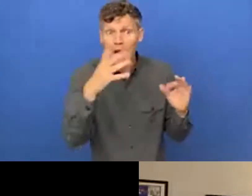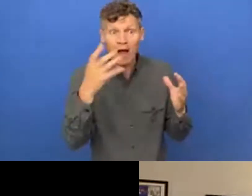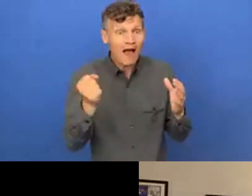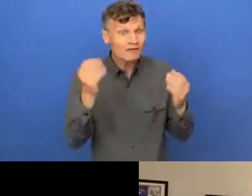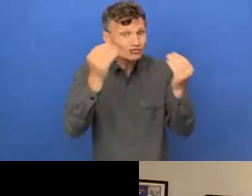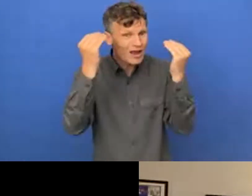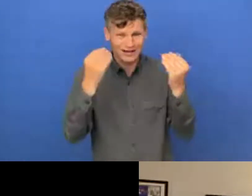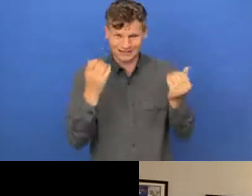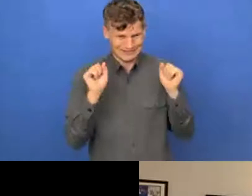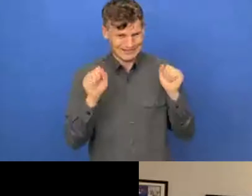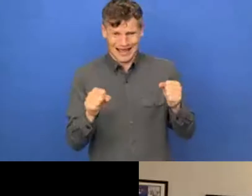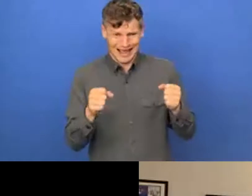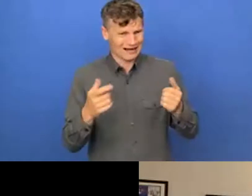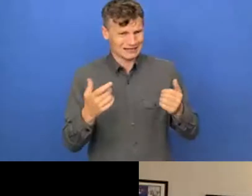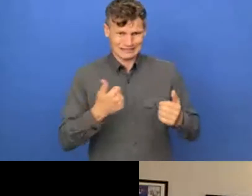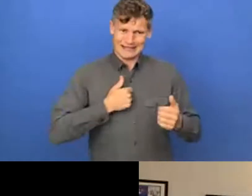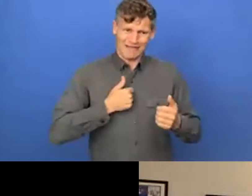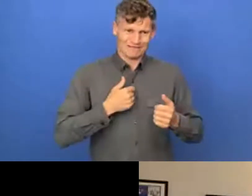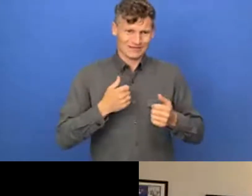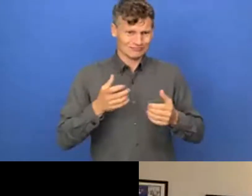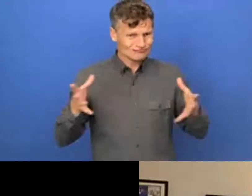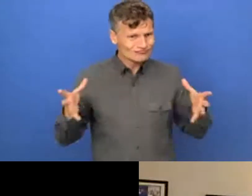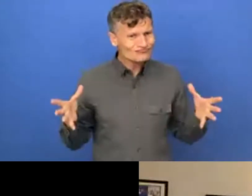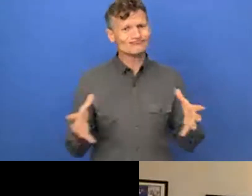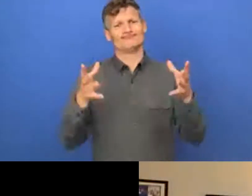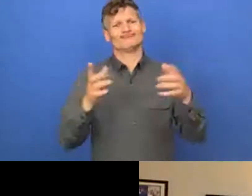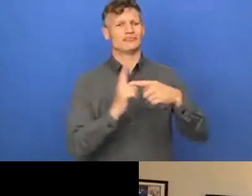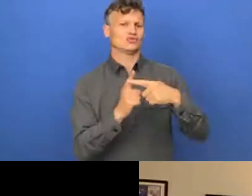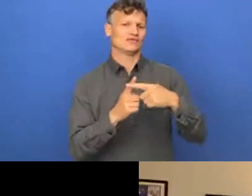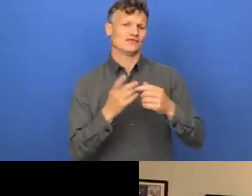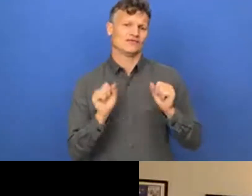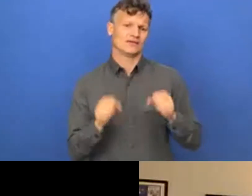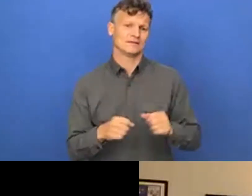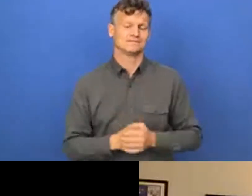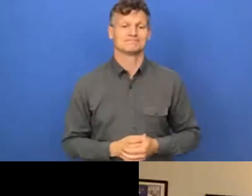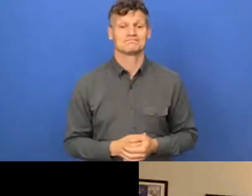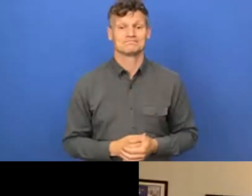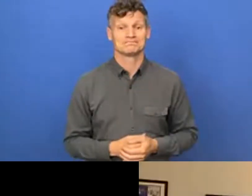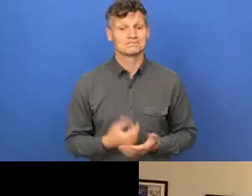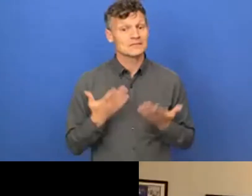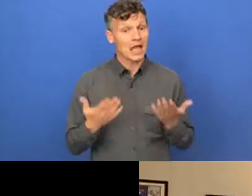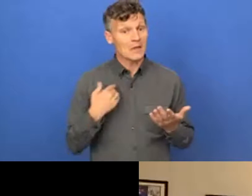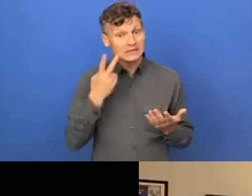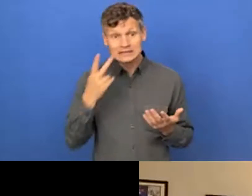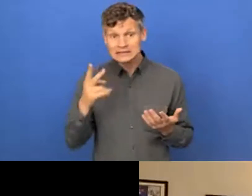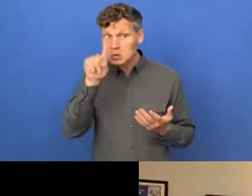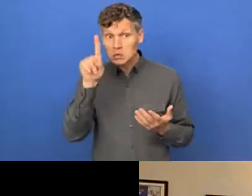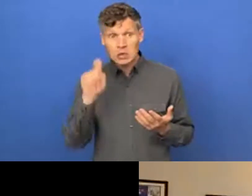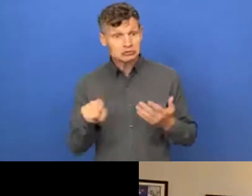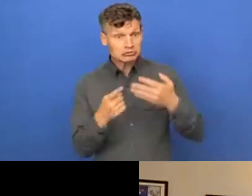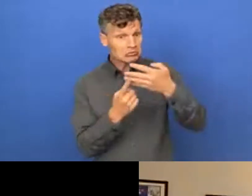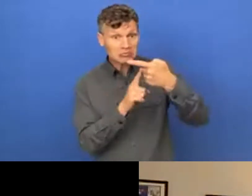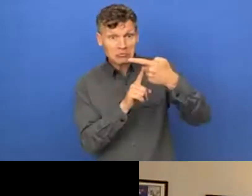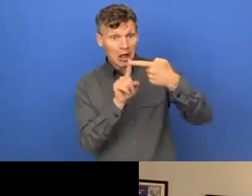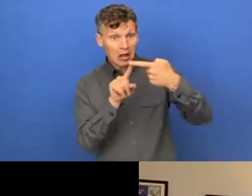Okay, so I don't see other questions for now, so please don't hesitate to post your questions in the Q&A. I